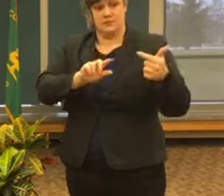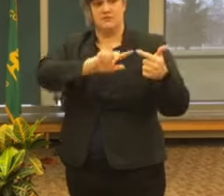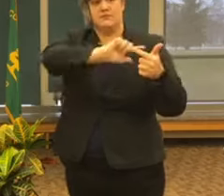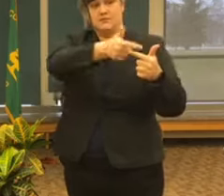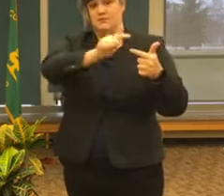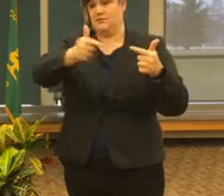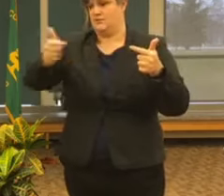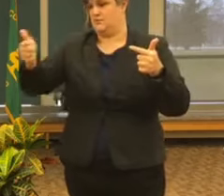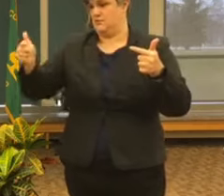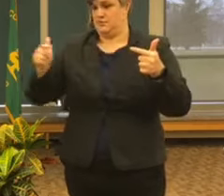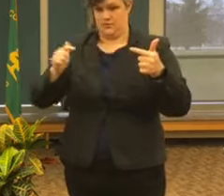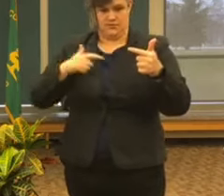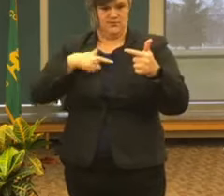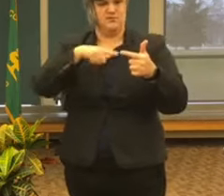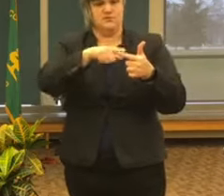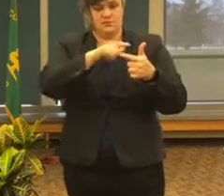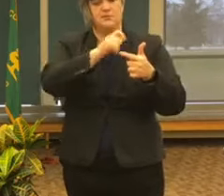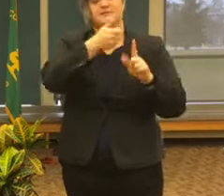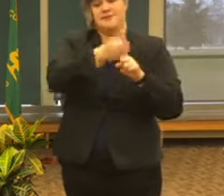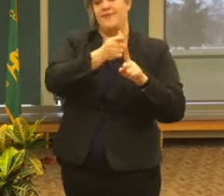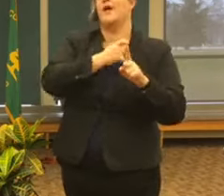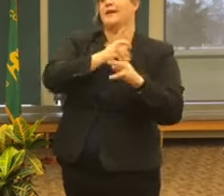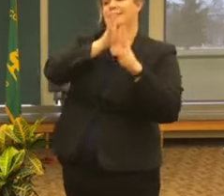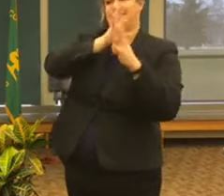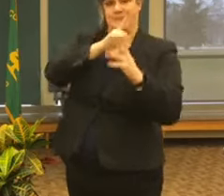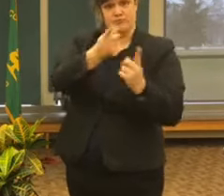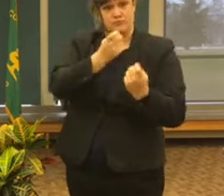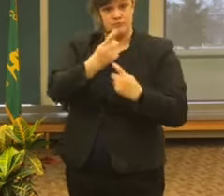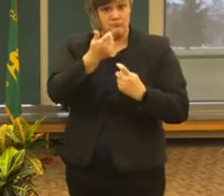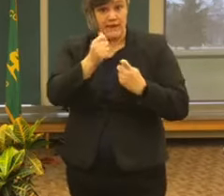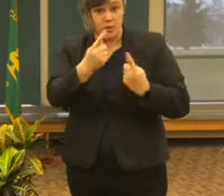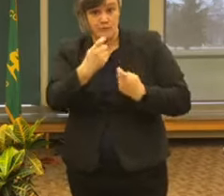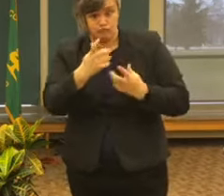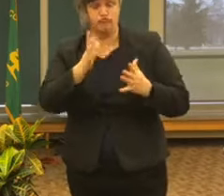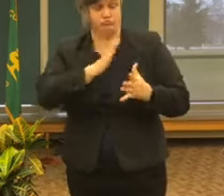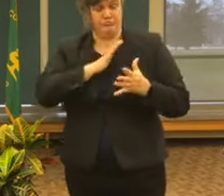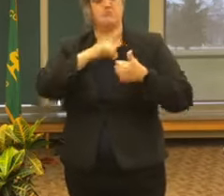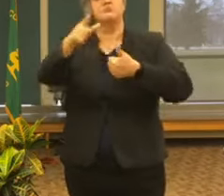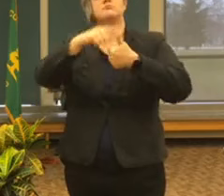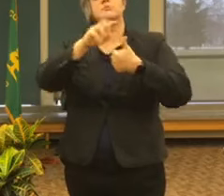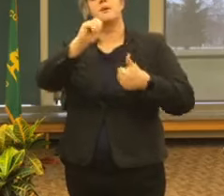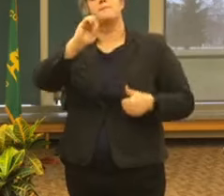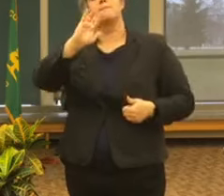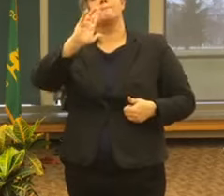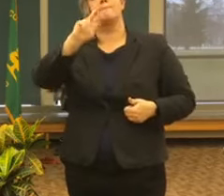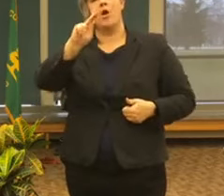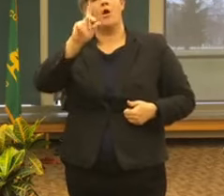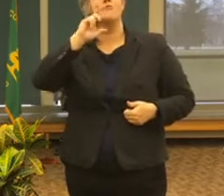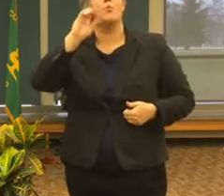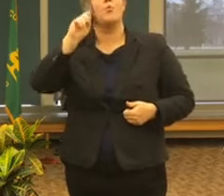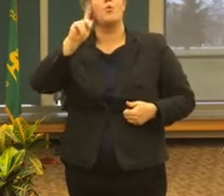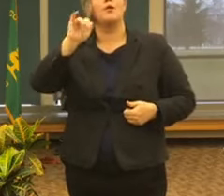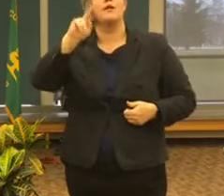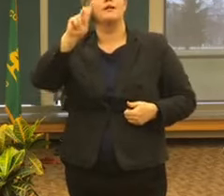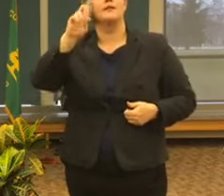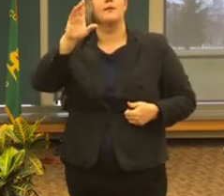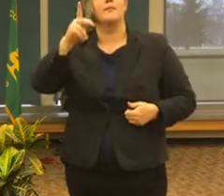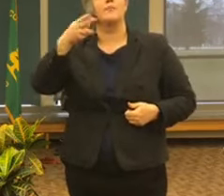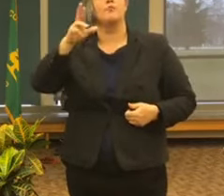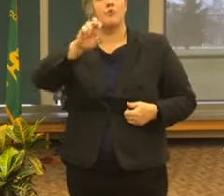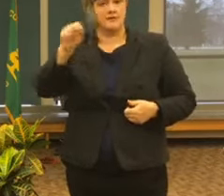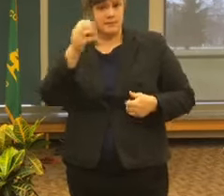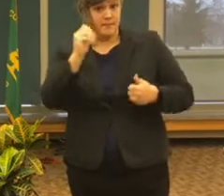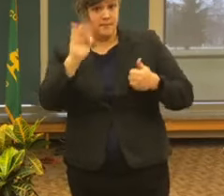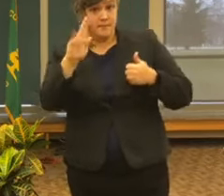time, and if you have a question, feel free to ask it. So maybe we'll start with Mark at the Oakland Press. Mark, any questions?